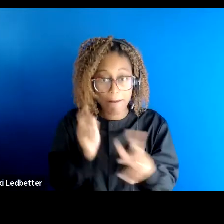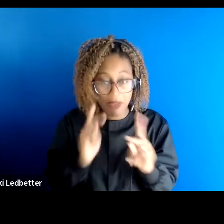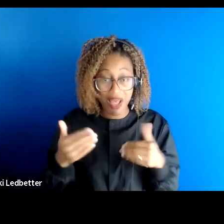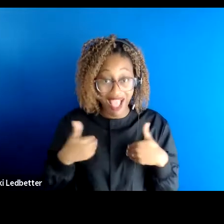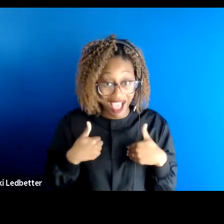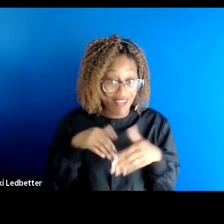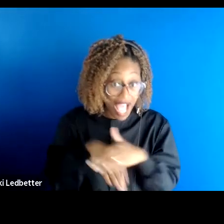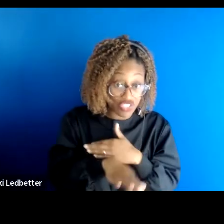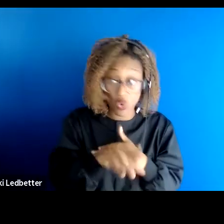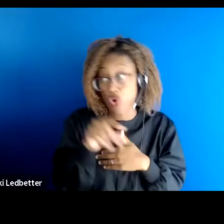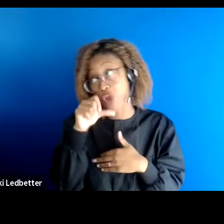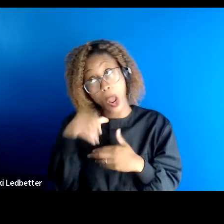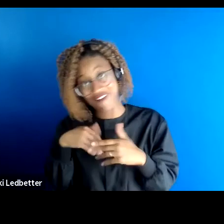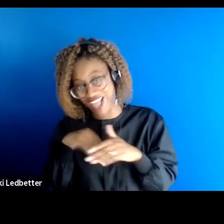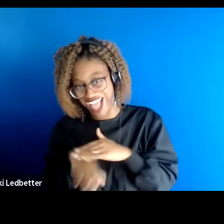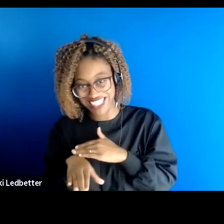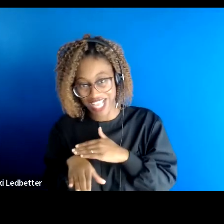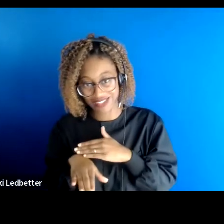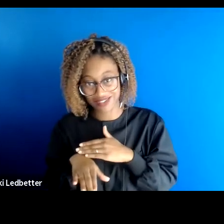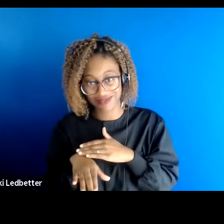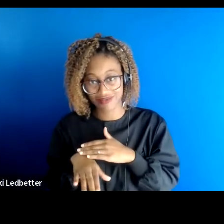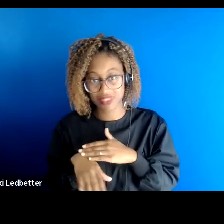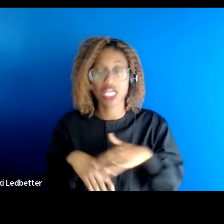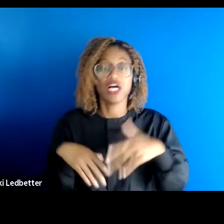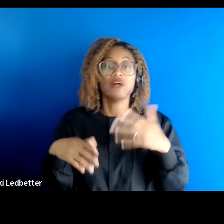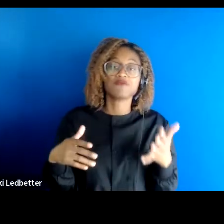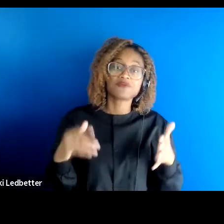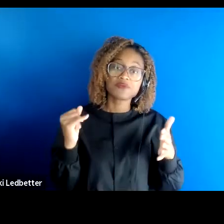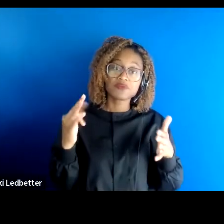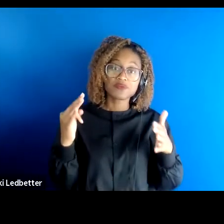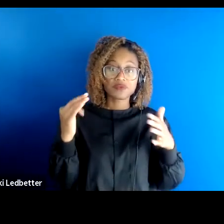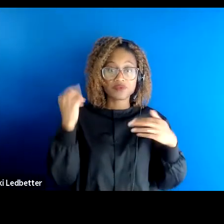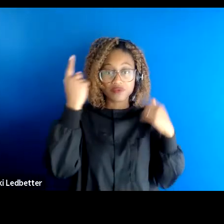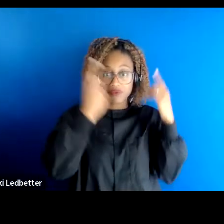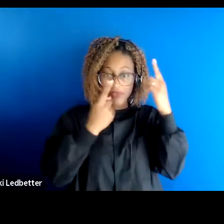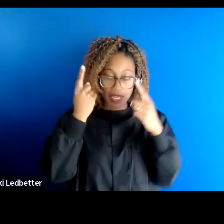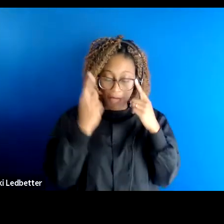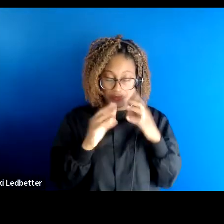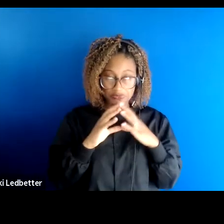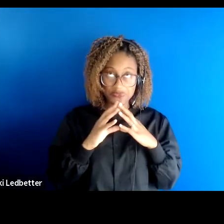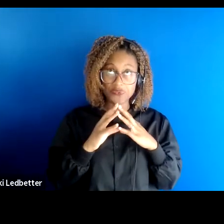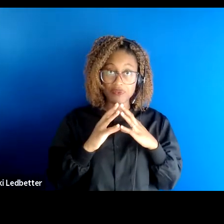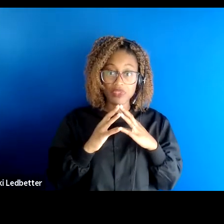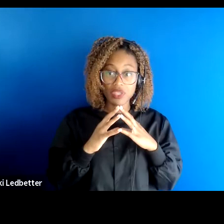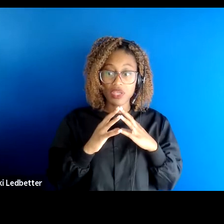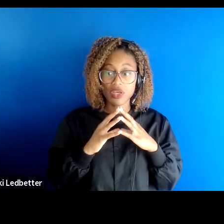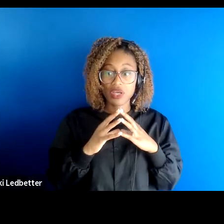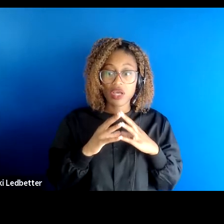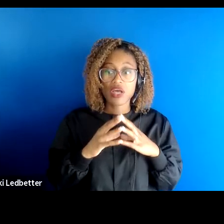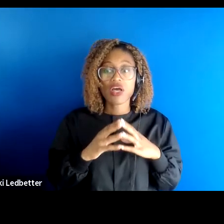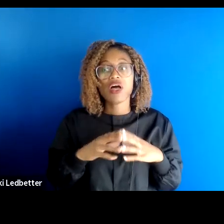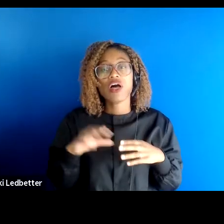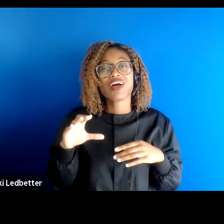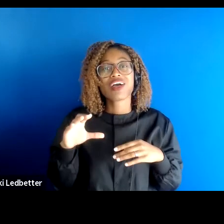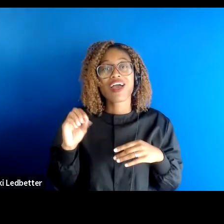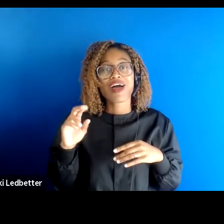spaces or resources. If you think about it, one of the ways that we think about construct, or at